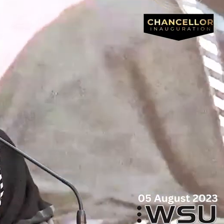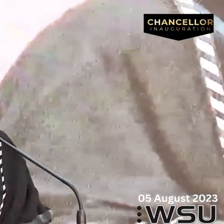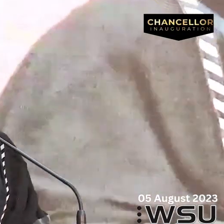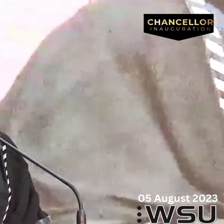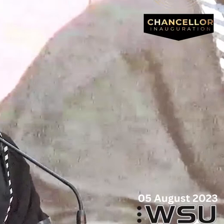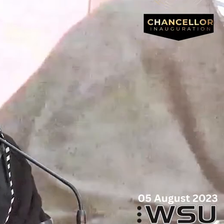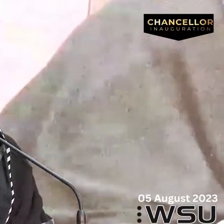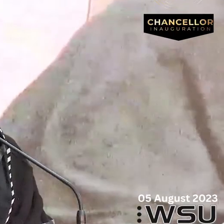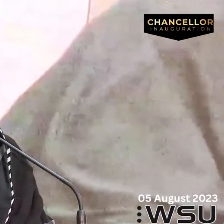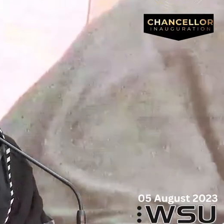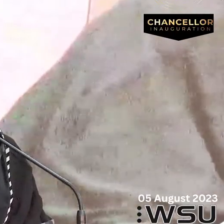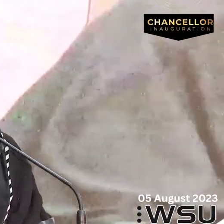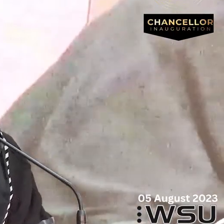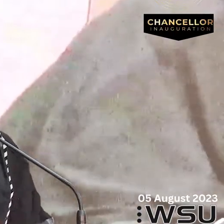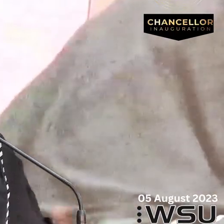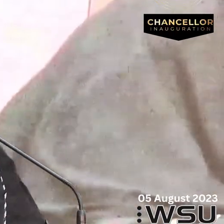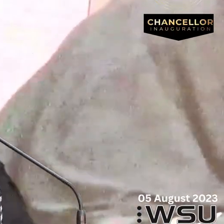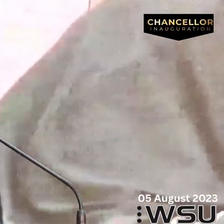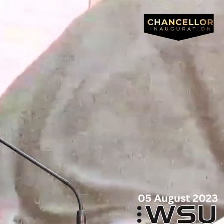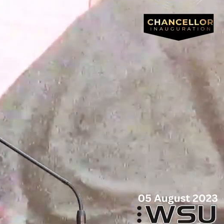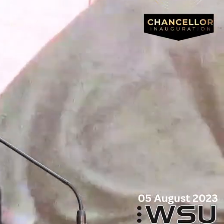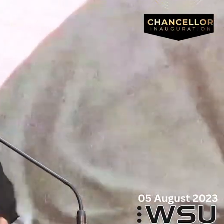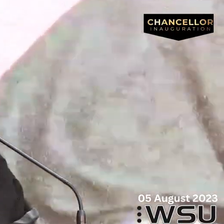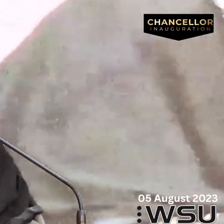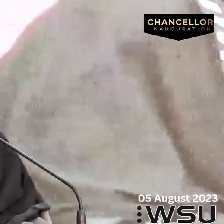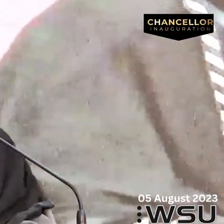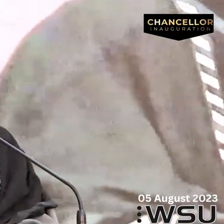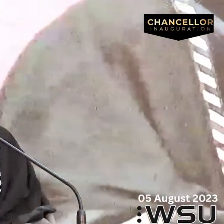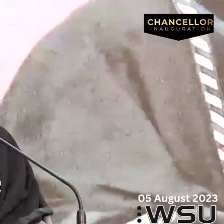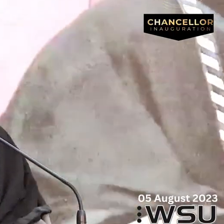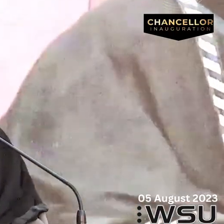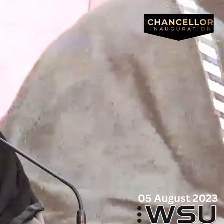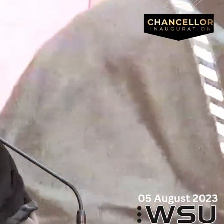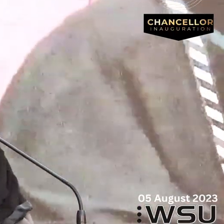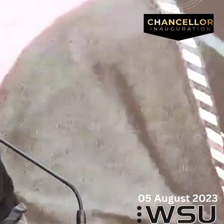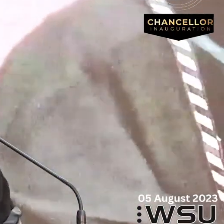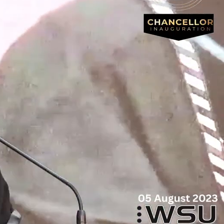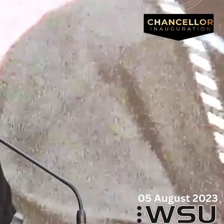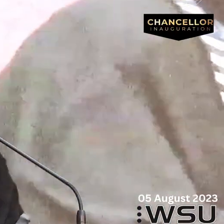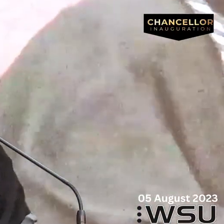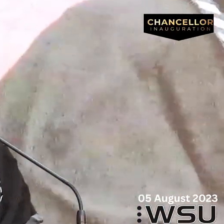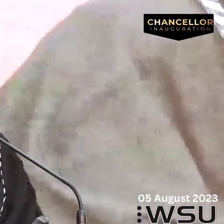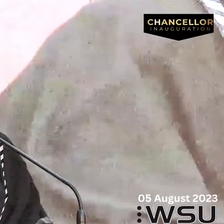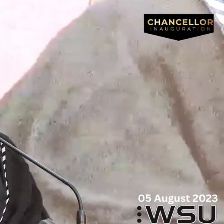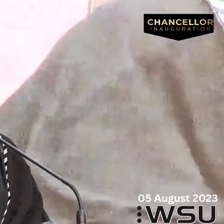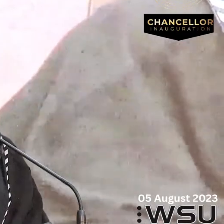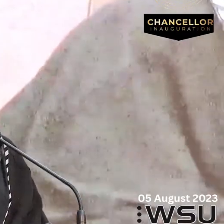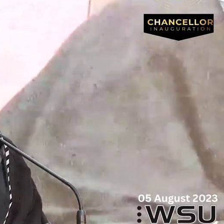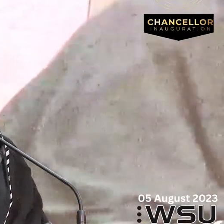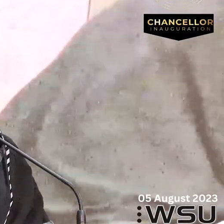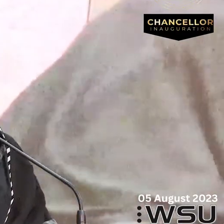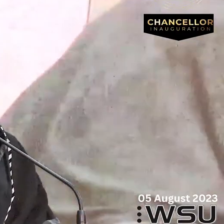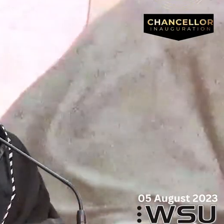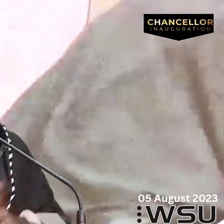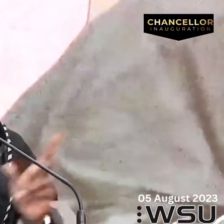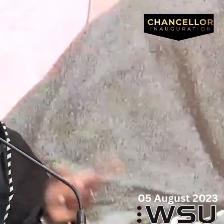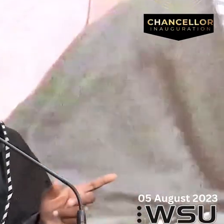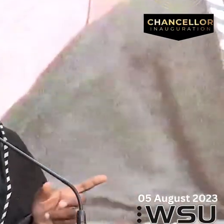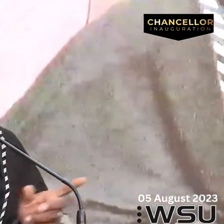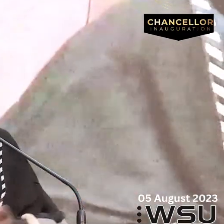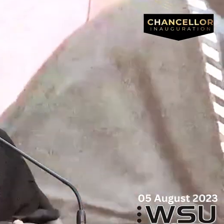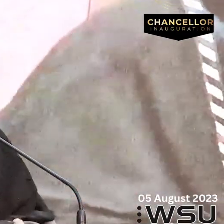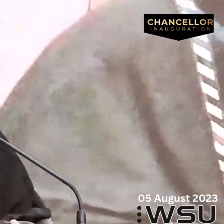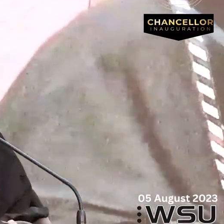no advocate. Umfundis rooms like a little bit, one of the standards, a legal man to Dr. Mbet. The